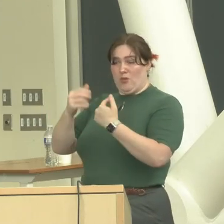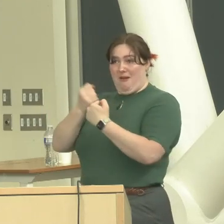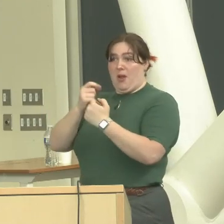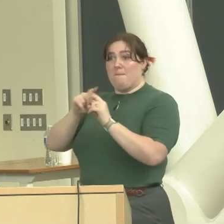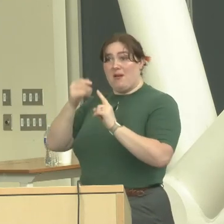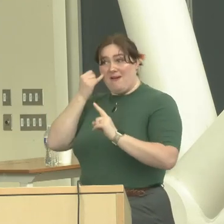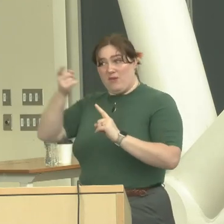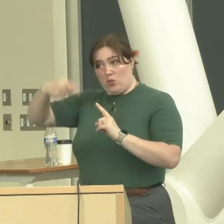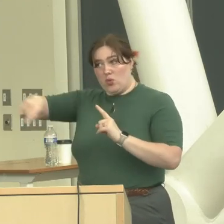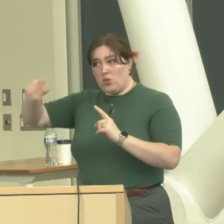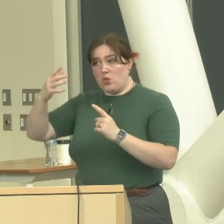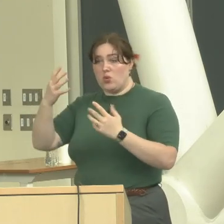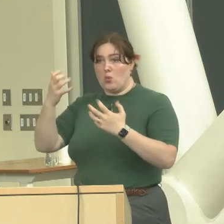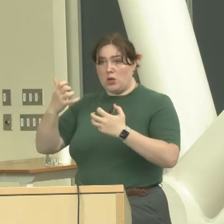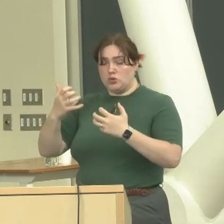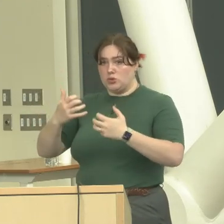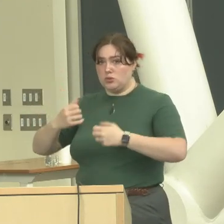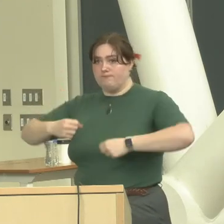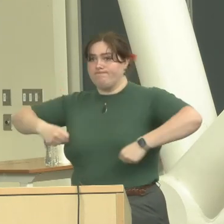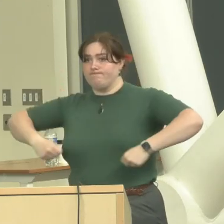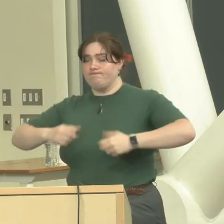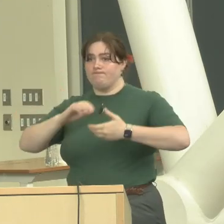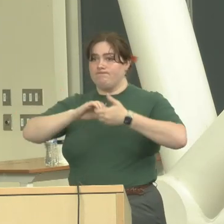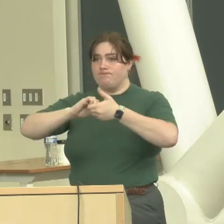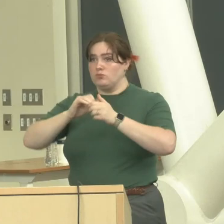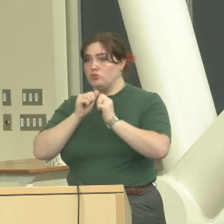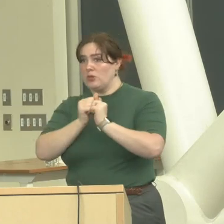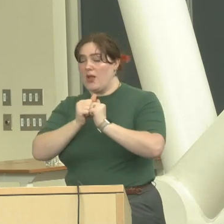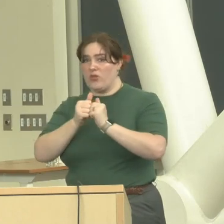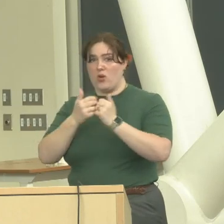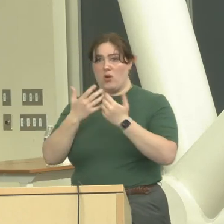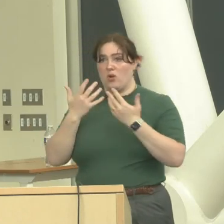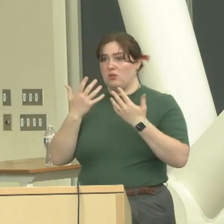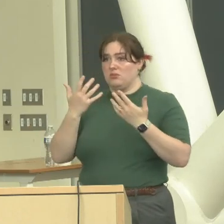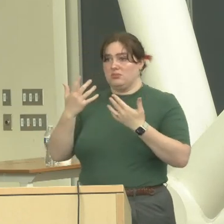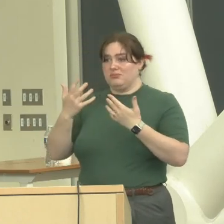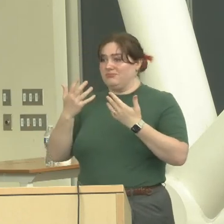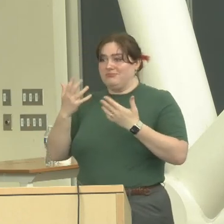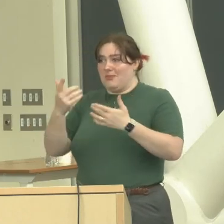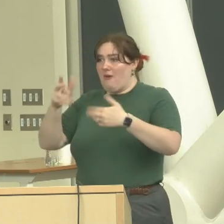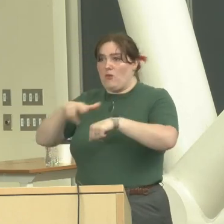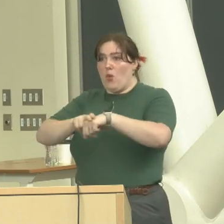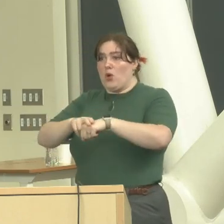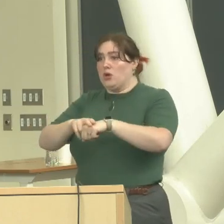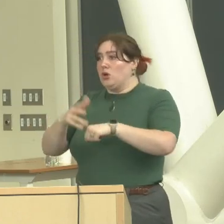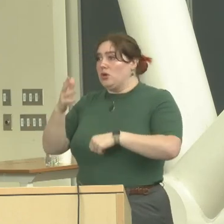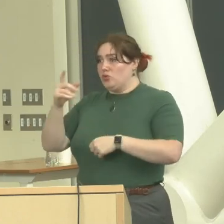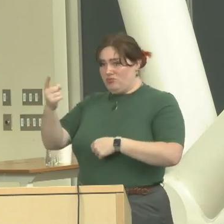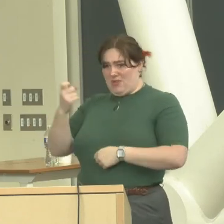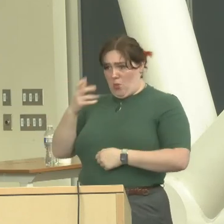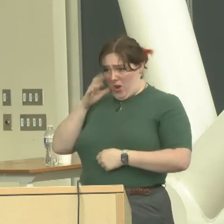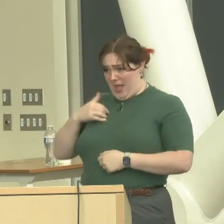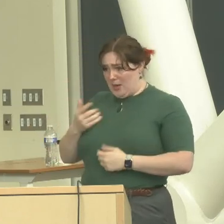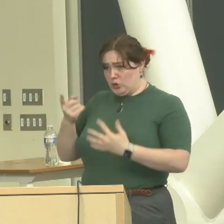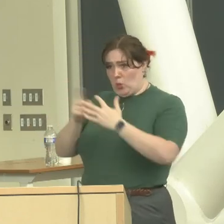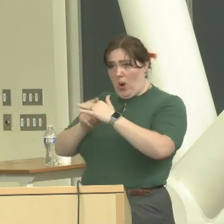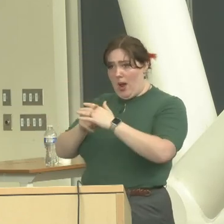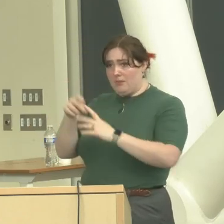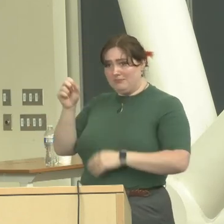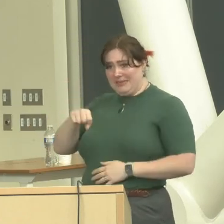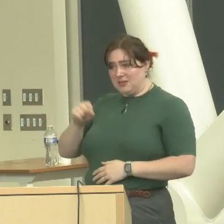to go arm in arm around the things that we need to have happen, absolutely. You asked the question, will I be there? Yes. So I'm going to answer your